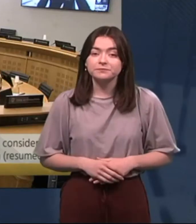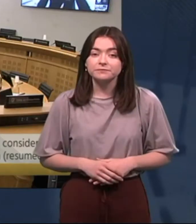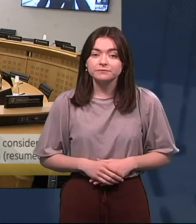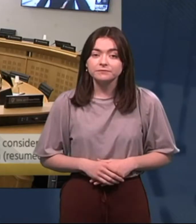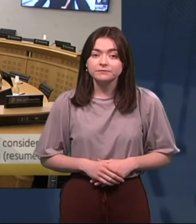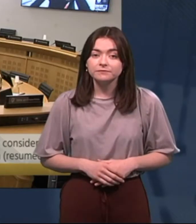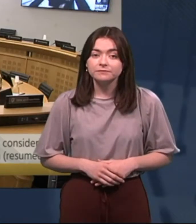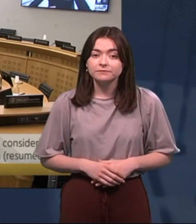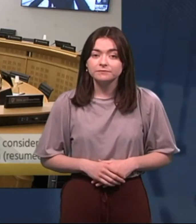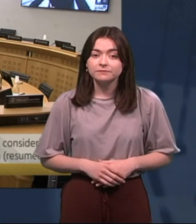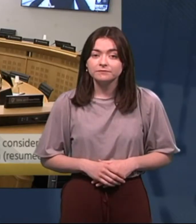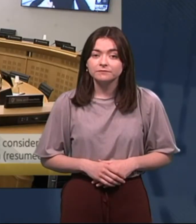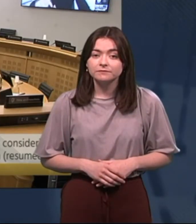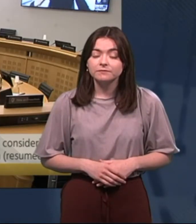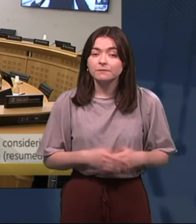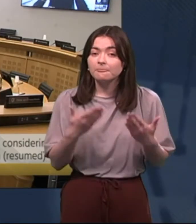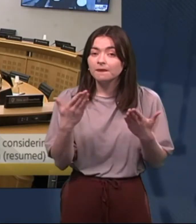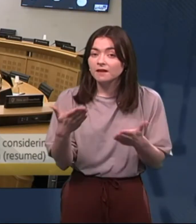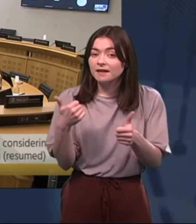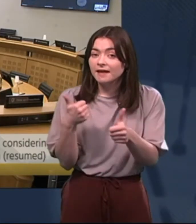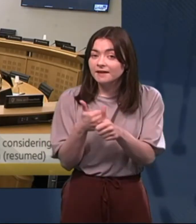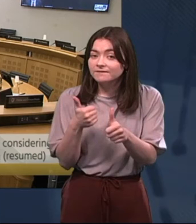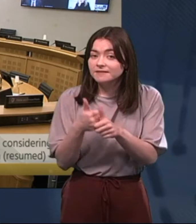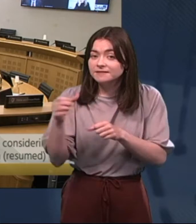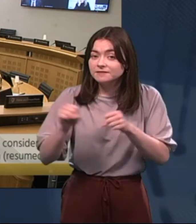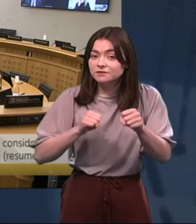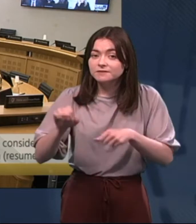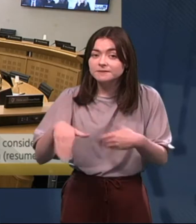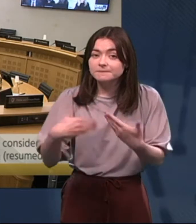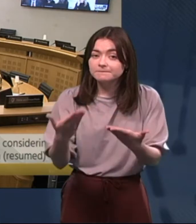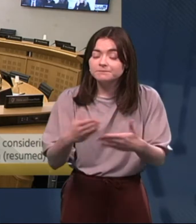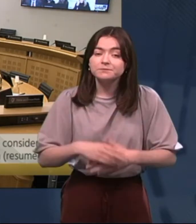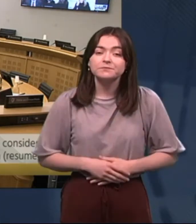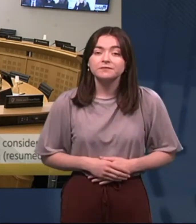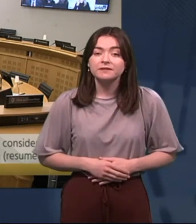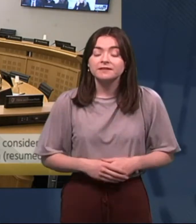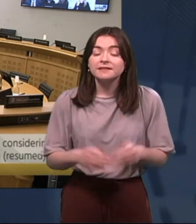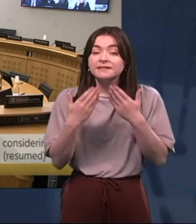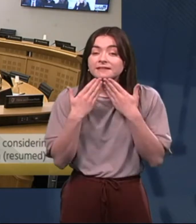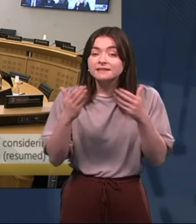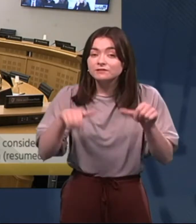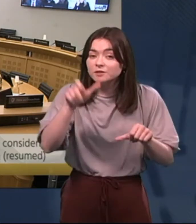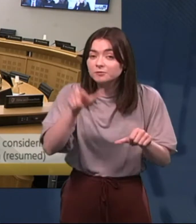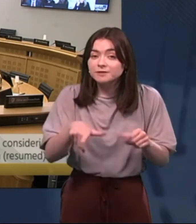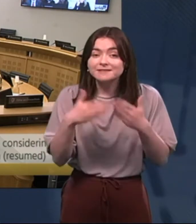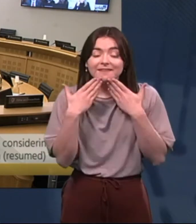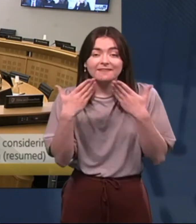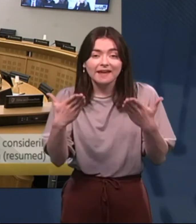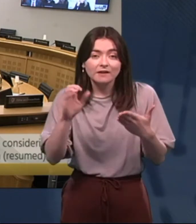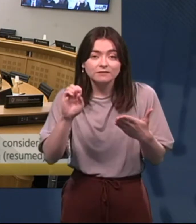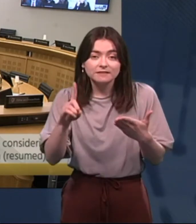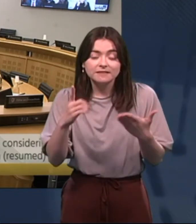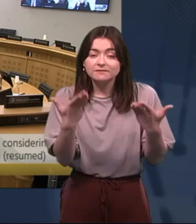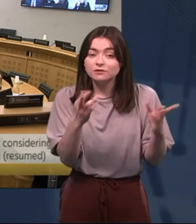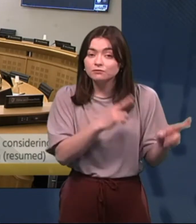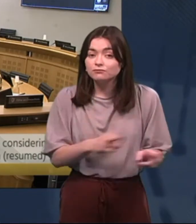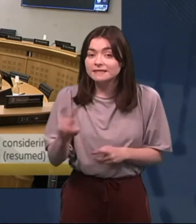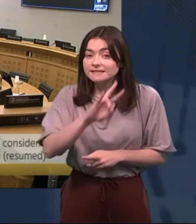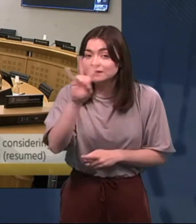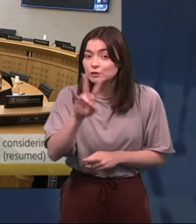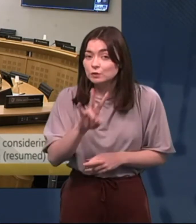The advocacy, Joanne, Louise. Thanks, Chair, and thanks, Deputy, for your questions. I